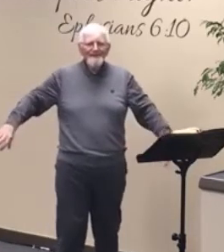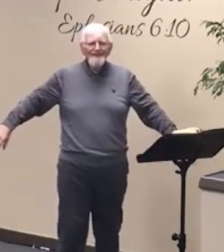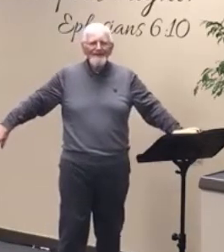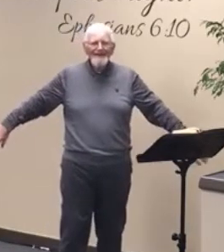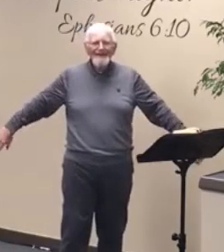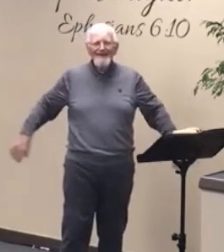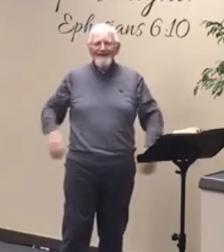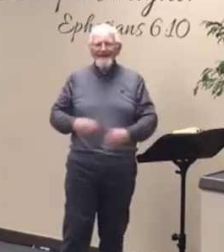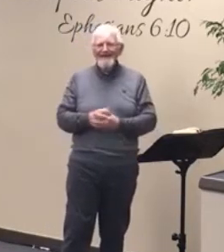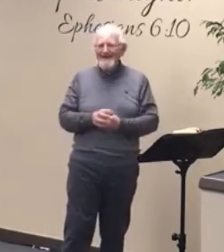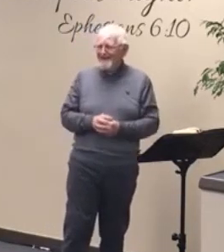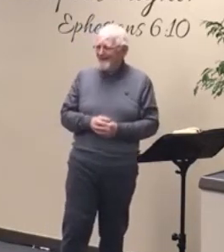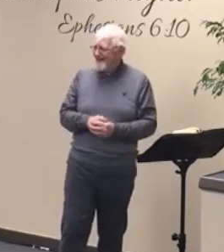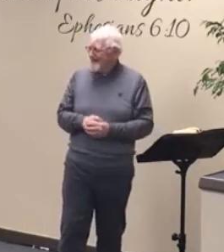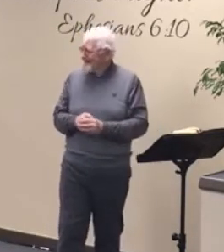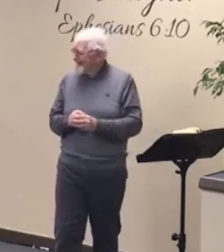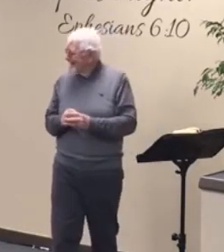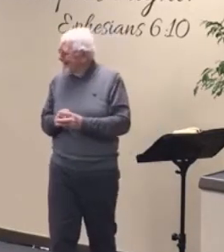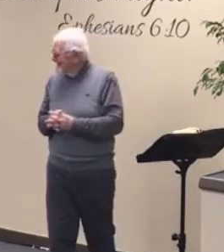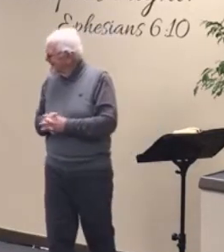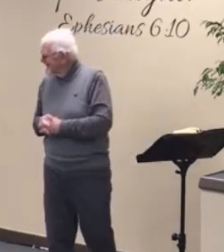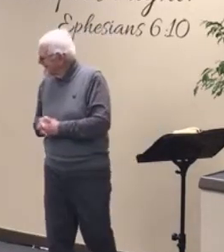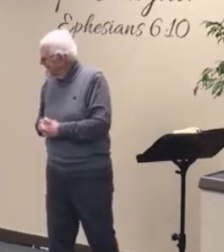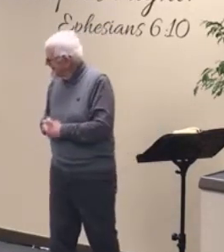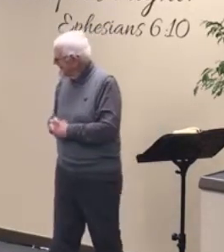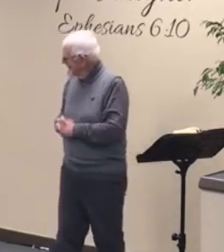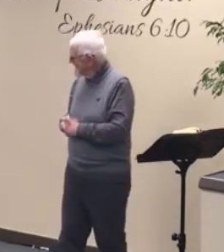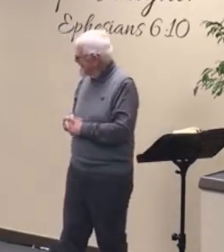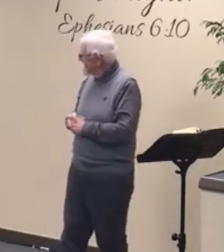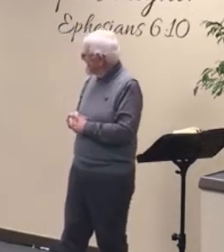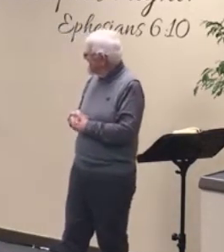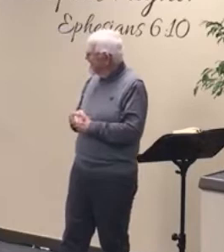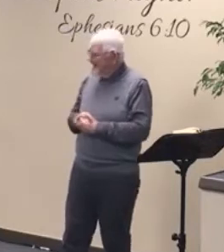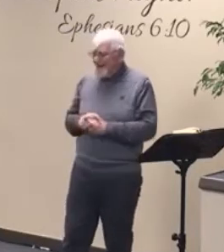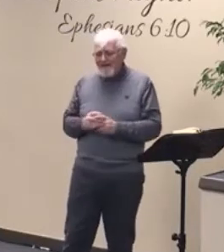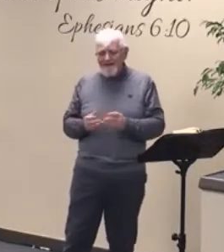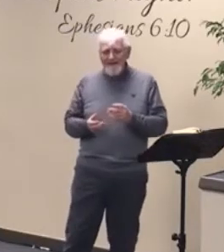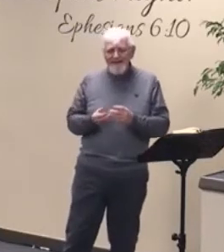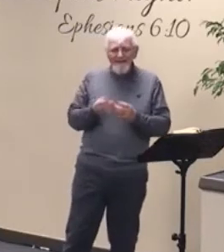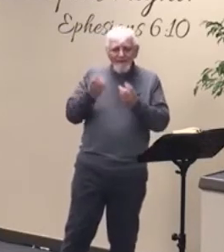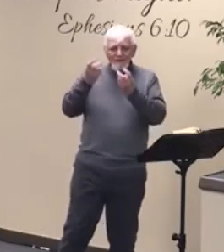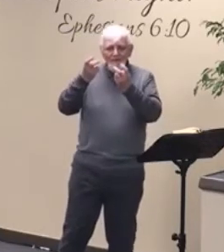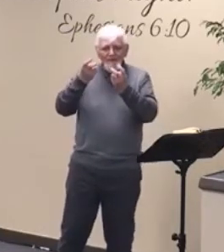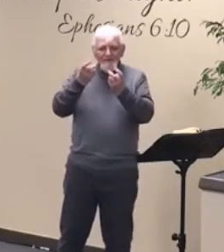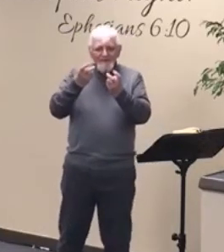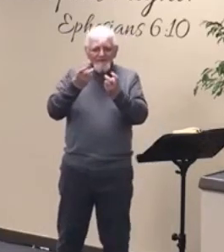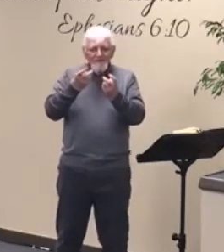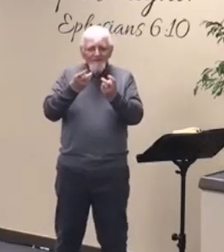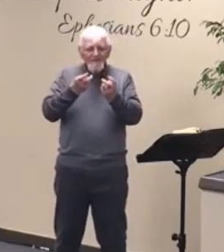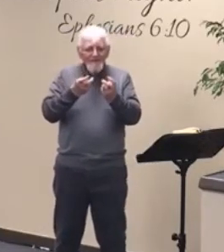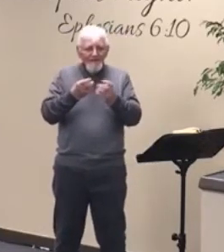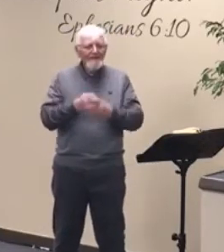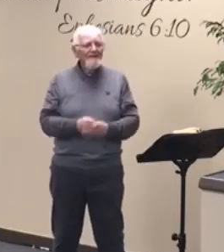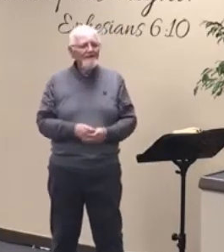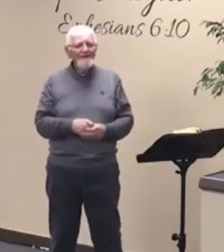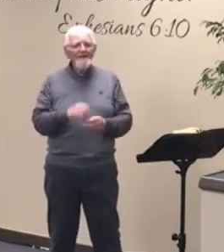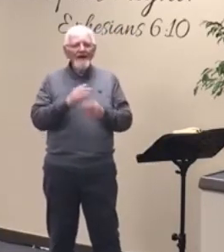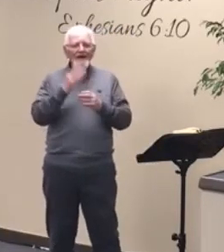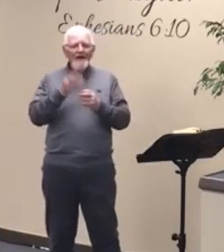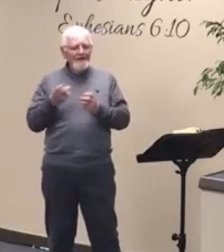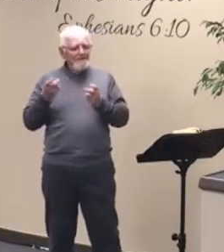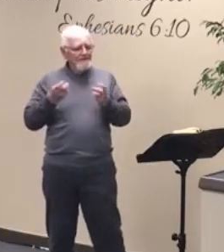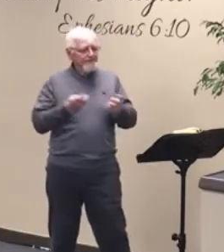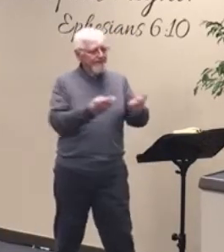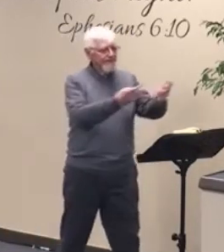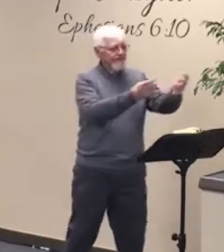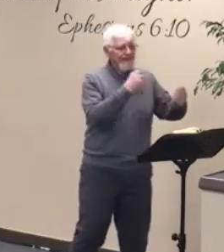And I barely made it down that hill, and had a really long runway at the end, so I didn't have to worry about stopping. I still haven't